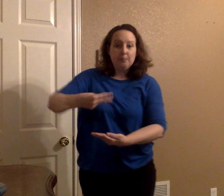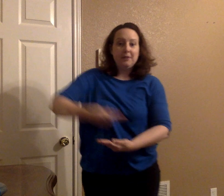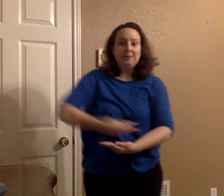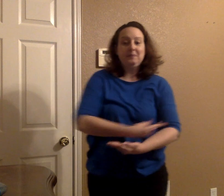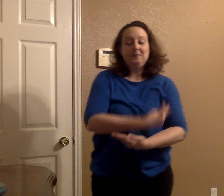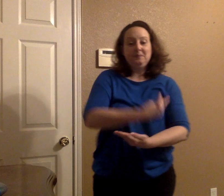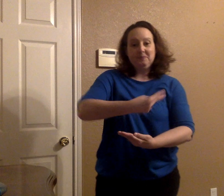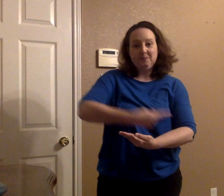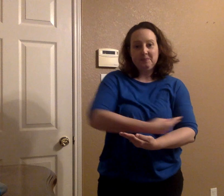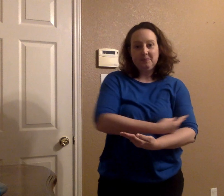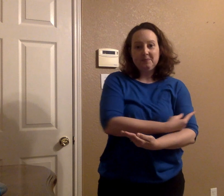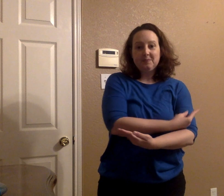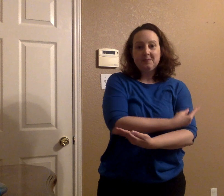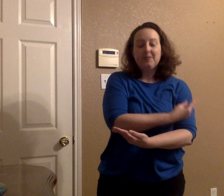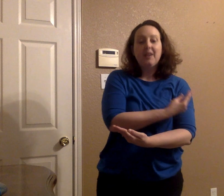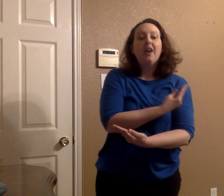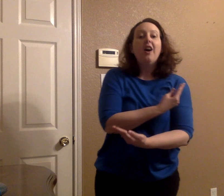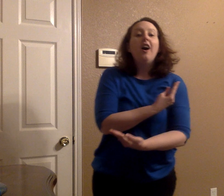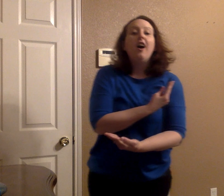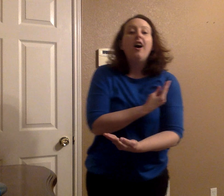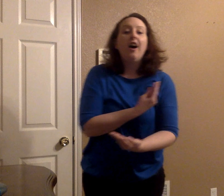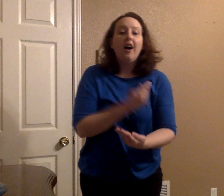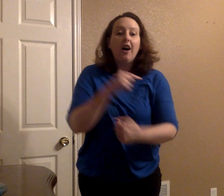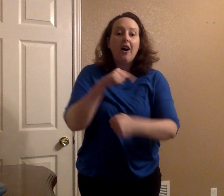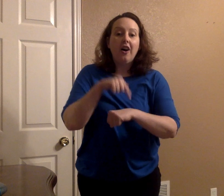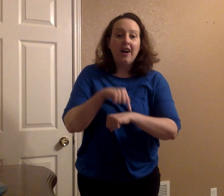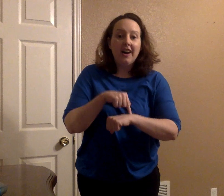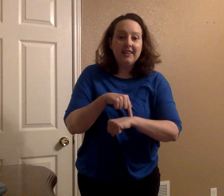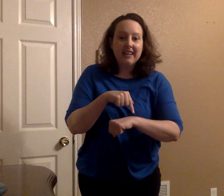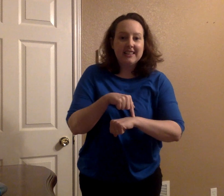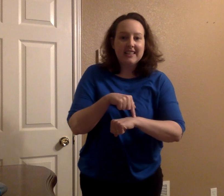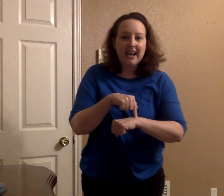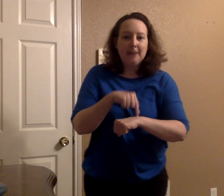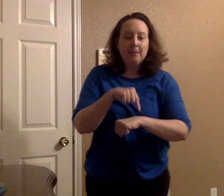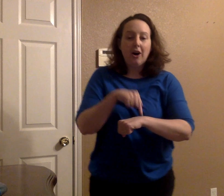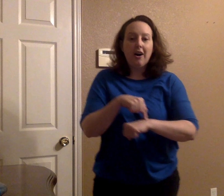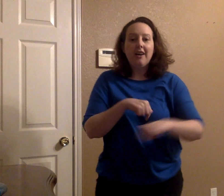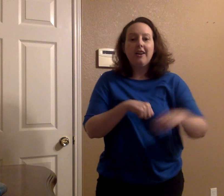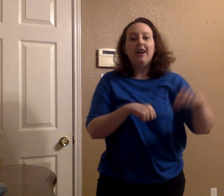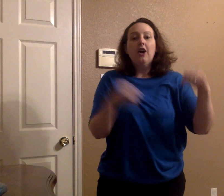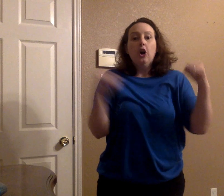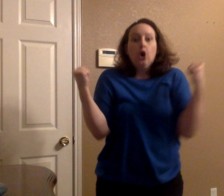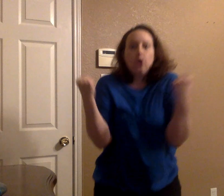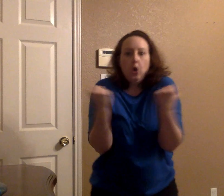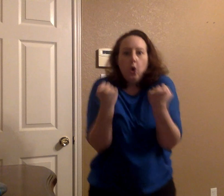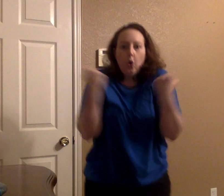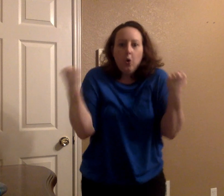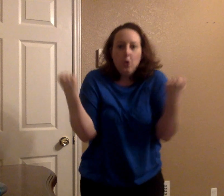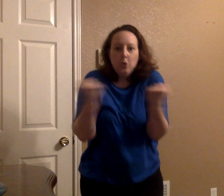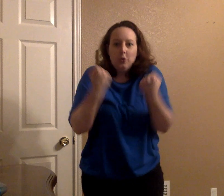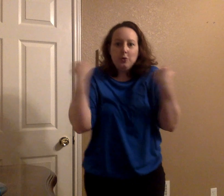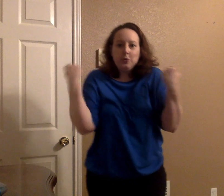on, like the time, on a cold